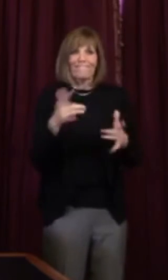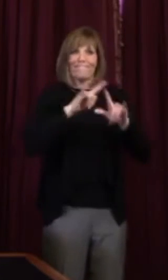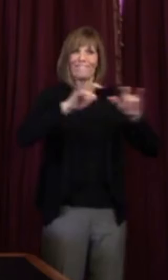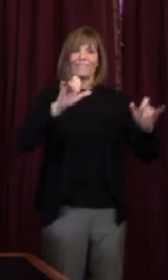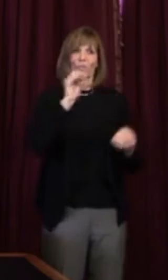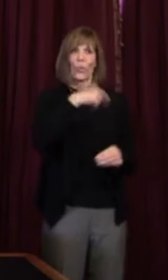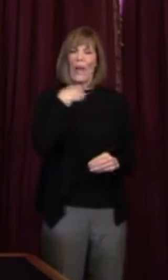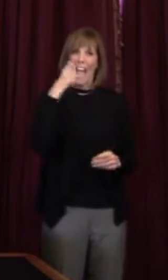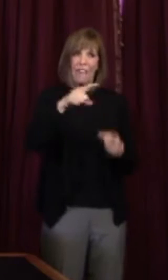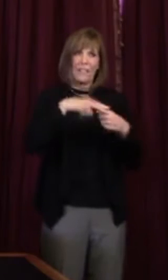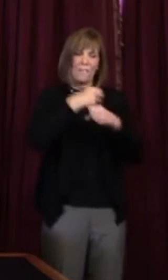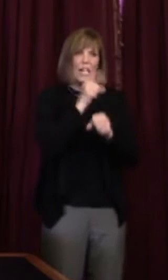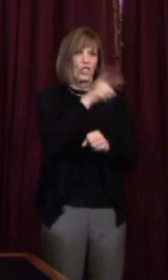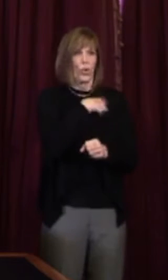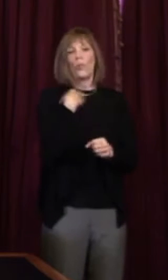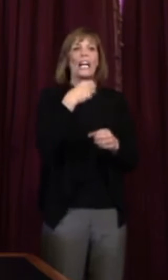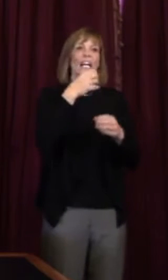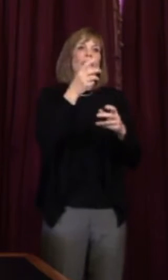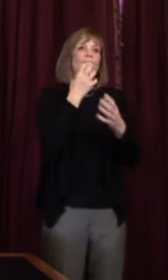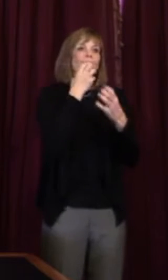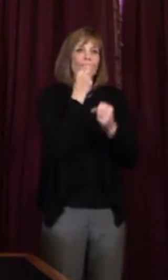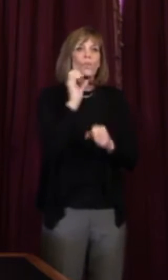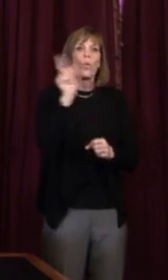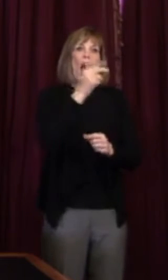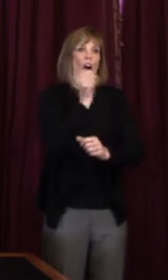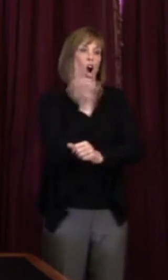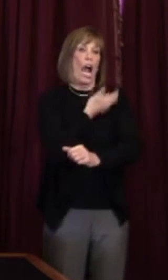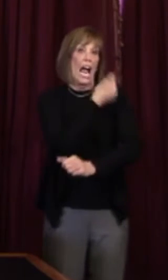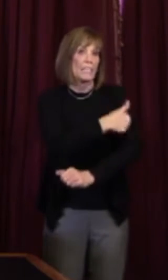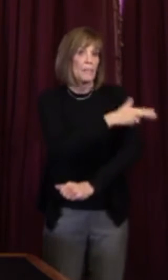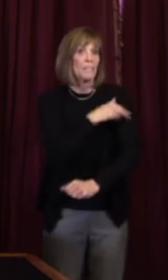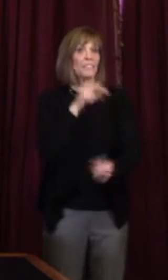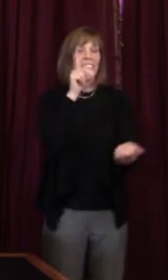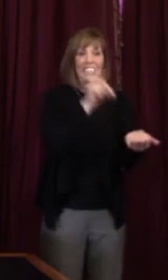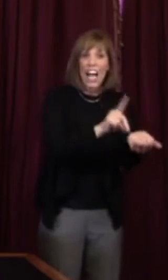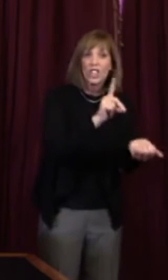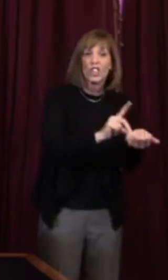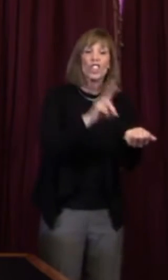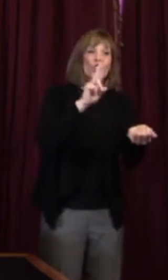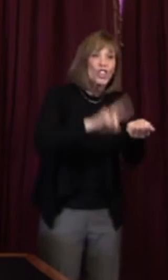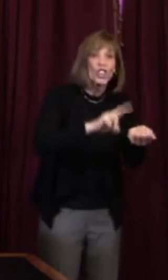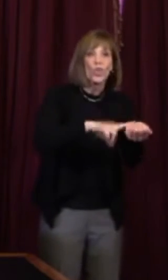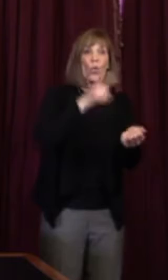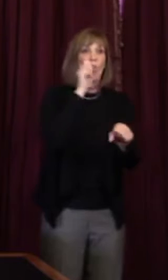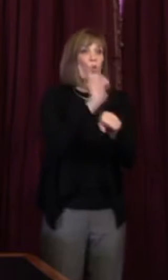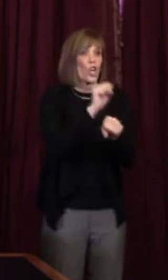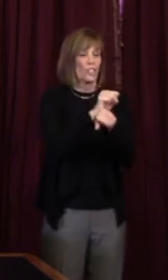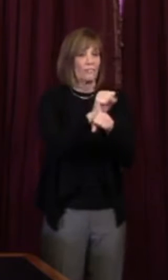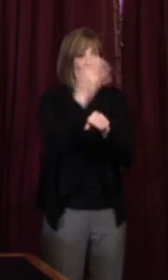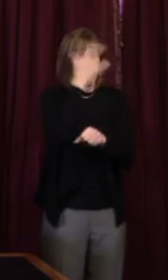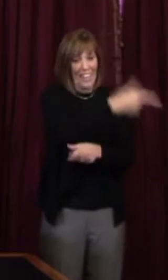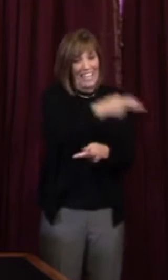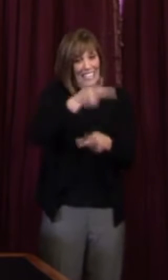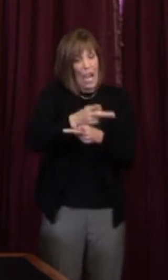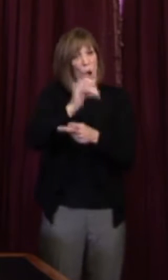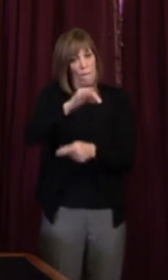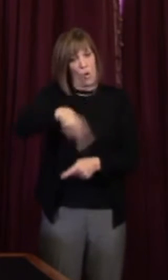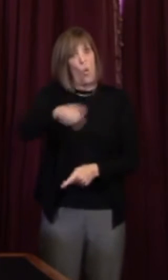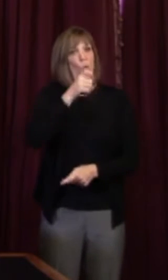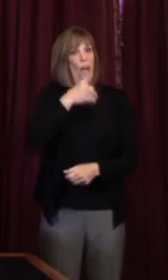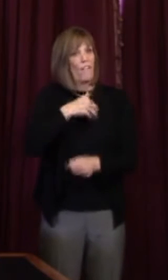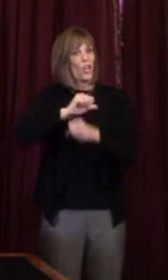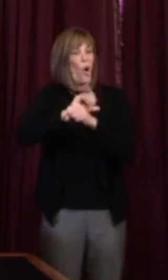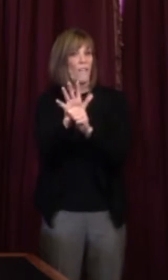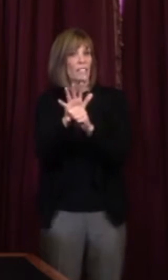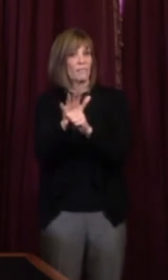we can to preserve our healthcare resources, including the doctors and nurses who care for COVID patients.